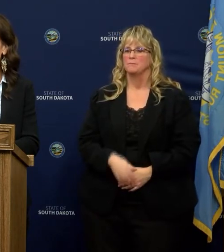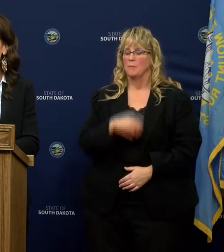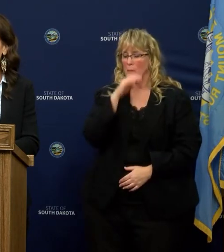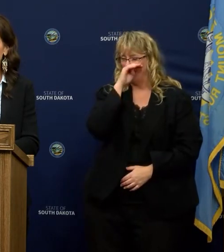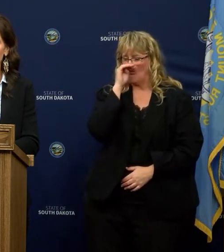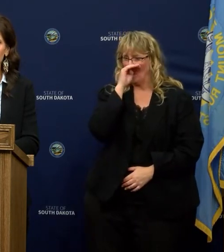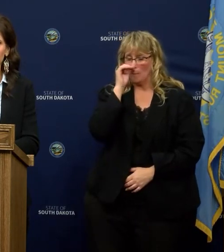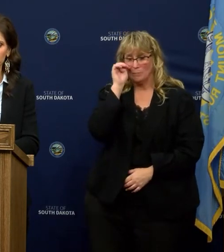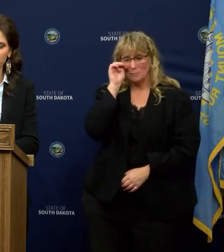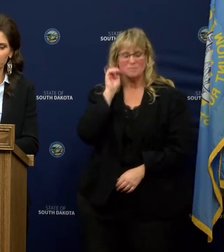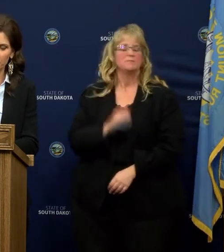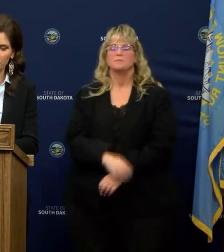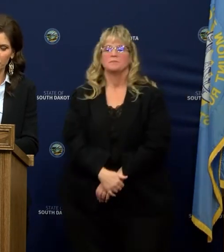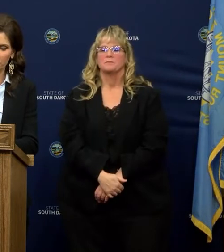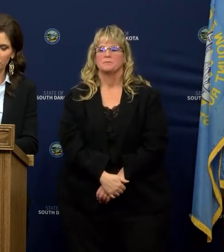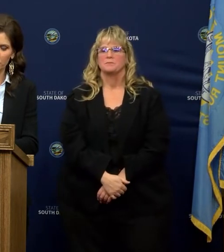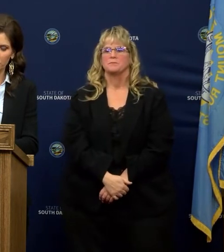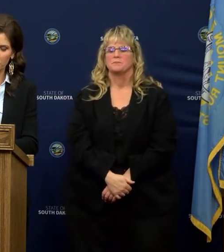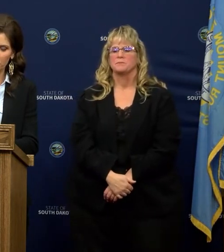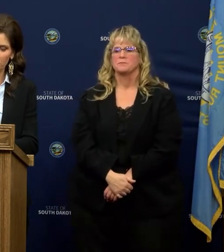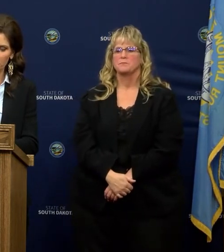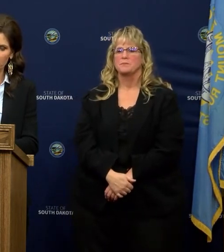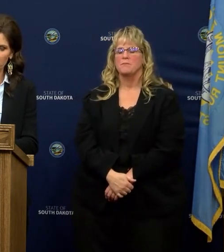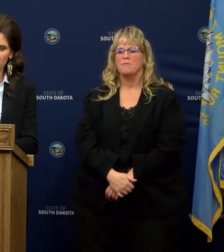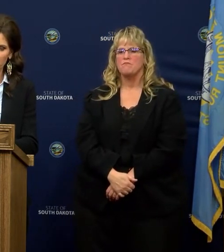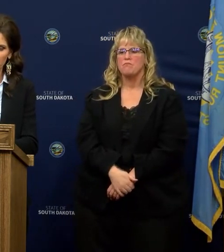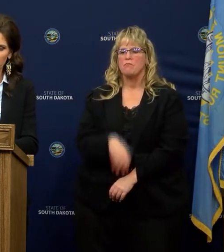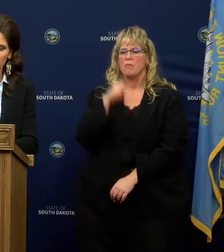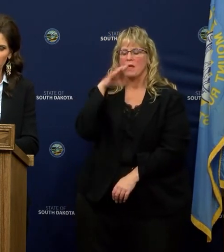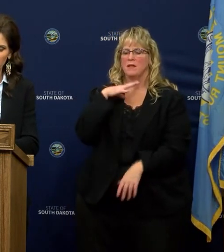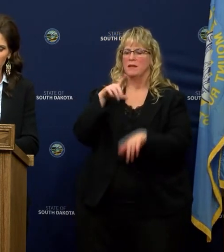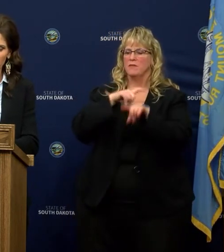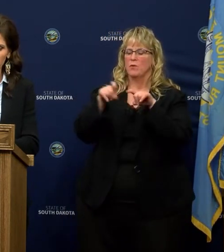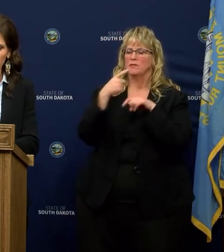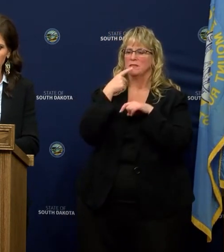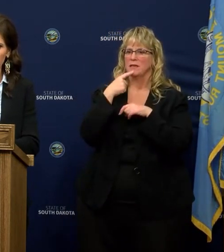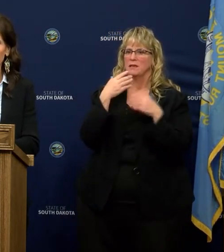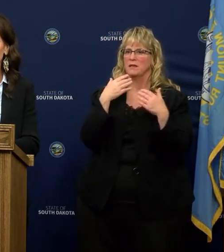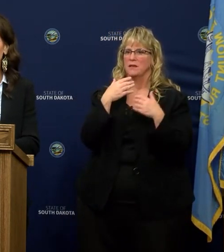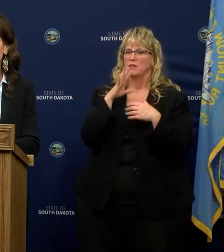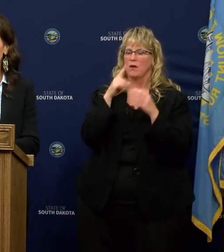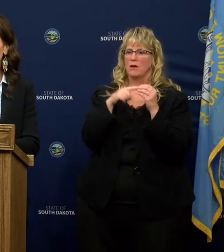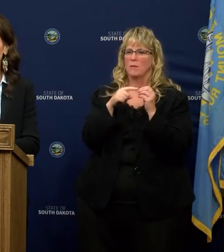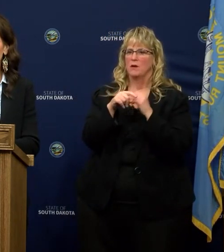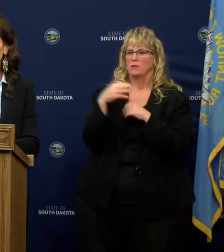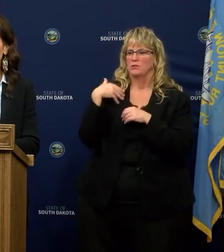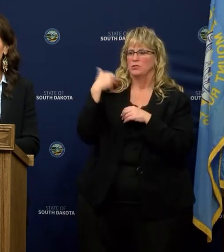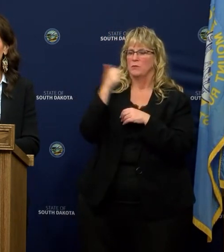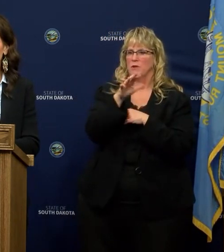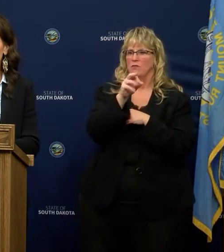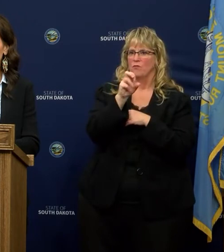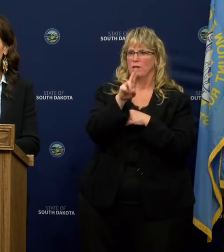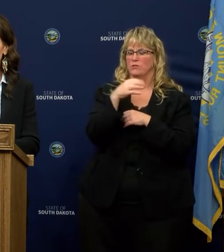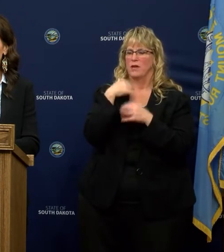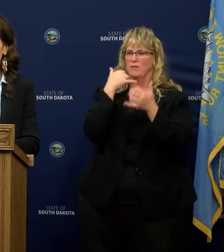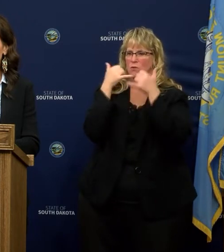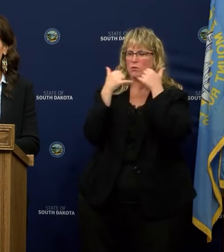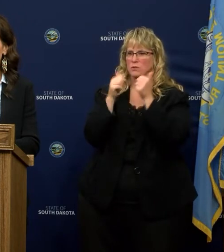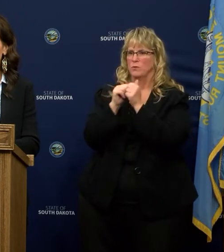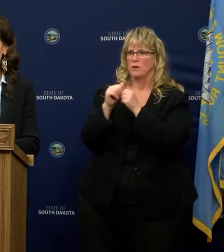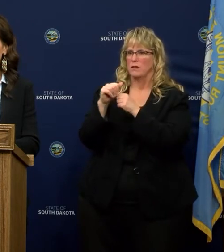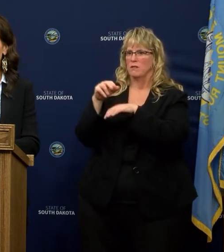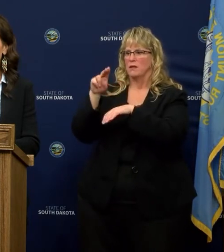Okay, Megan, go ahead. Thank you, Governor. Secretary Flute mentioned that Chairman Frazier had some calls and said that the checkpoints on the Cheyenne